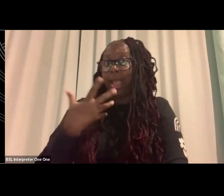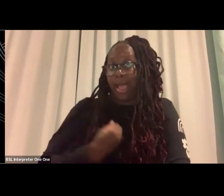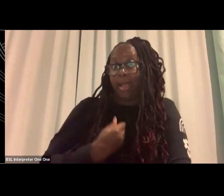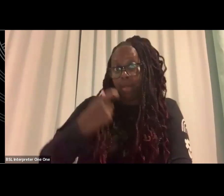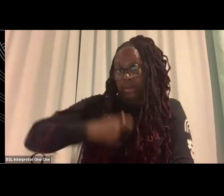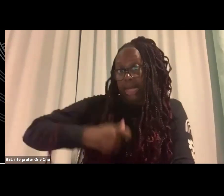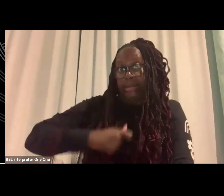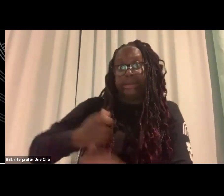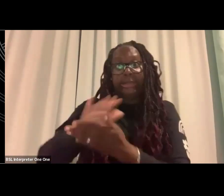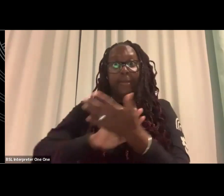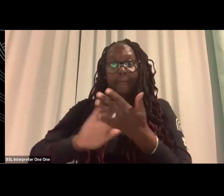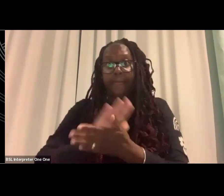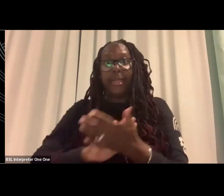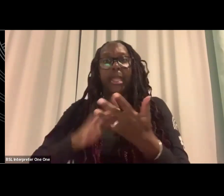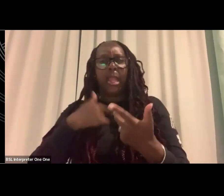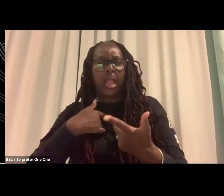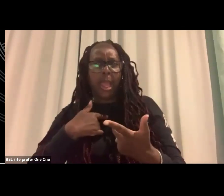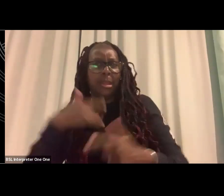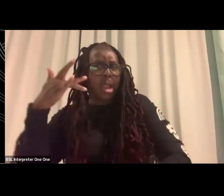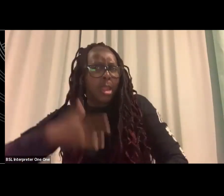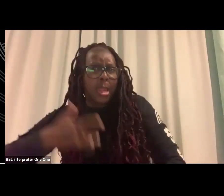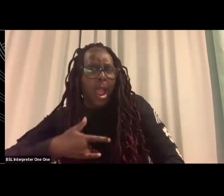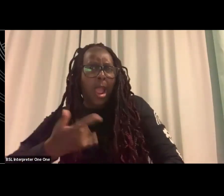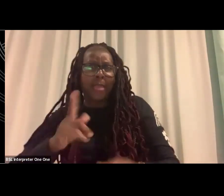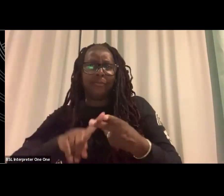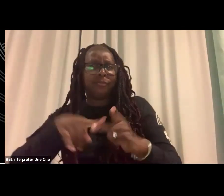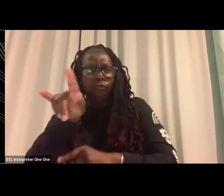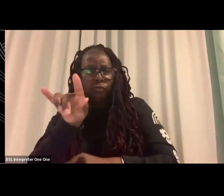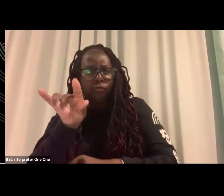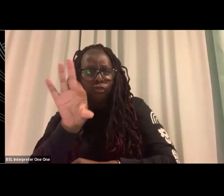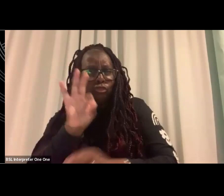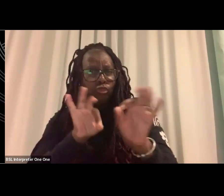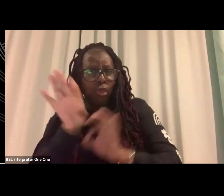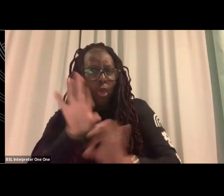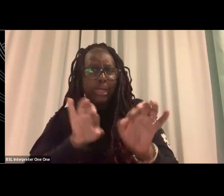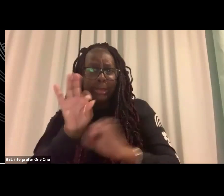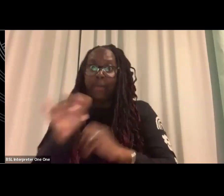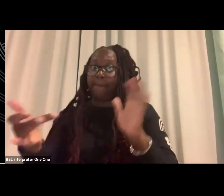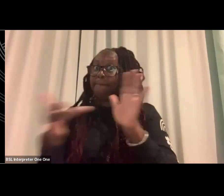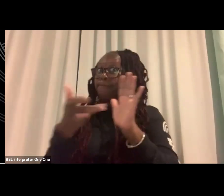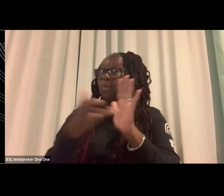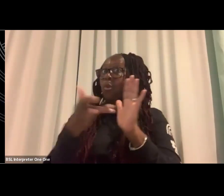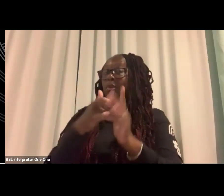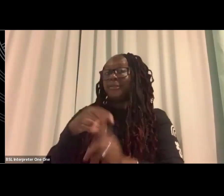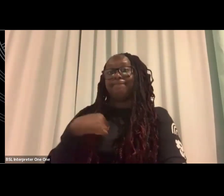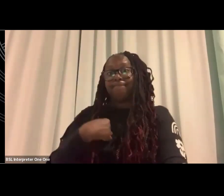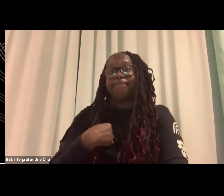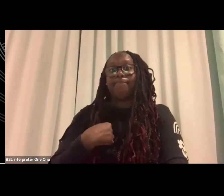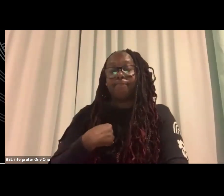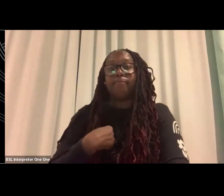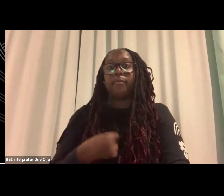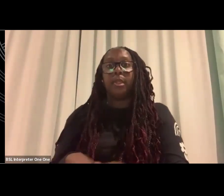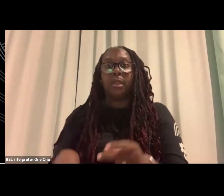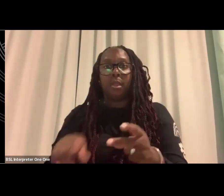enables you to make sense of life and the choices before you is critical to well-being. The second,